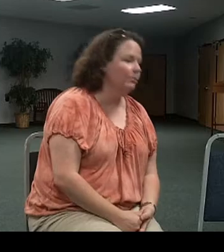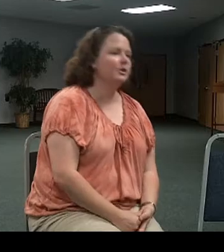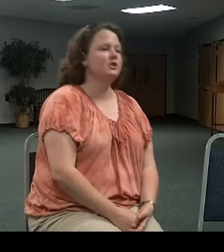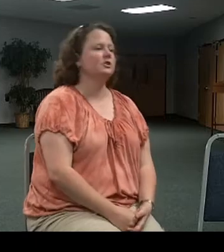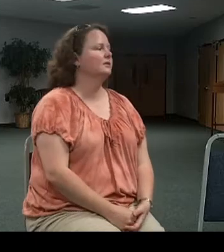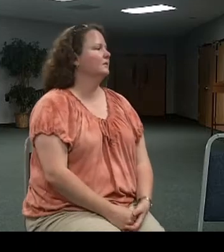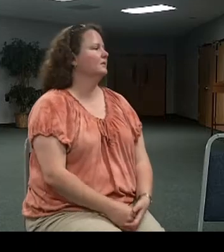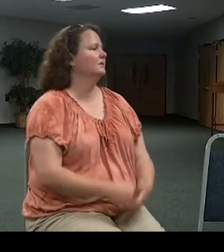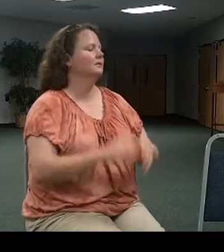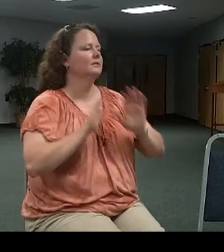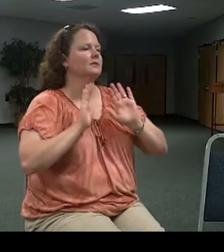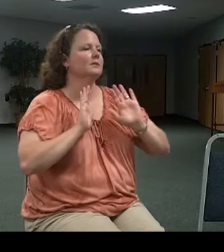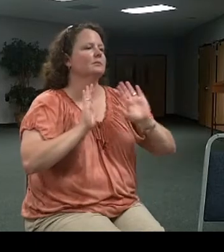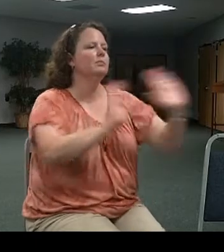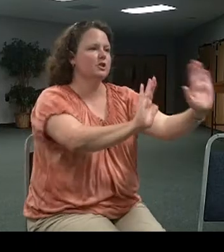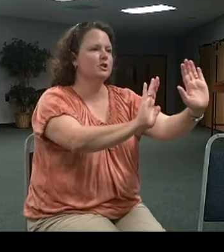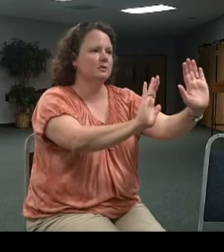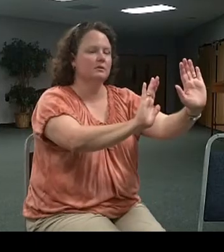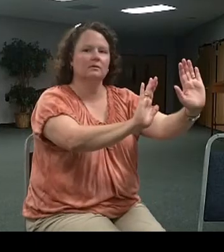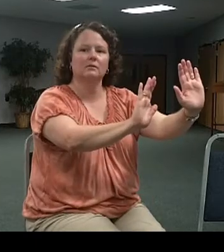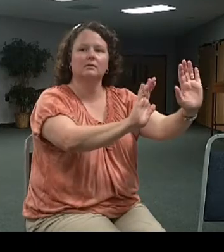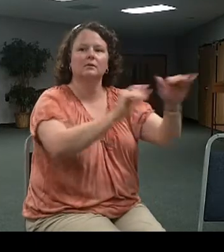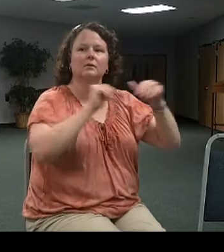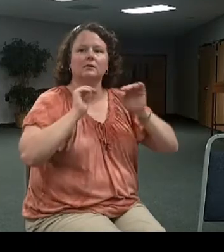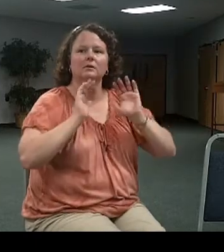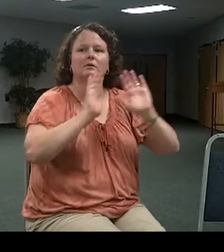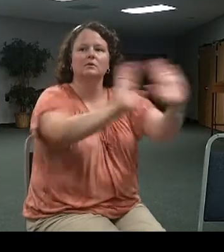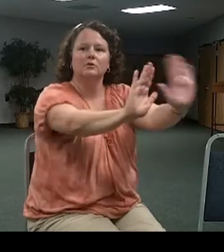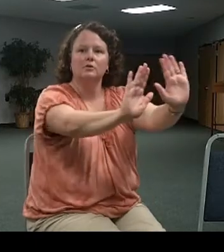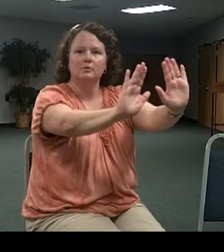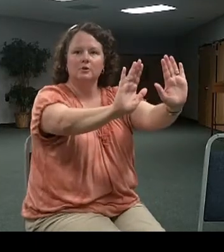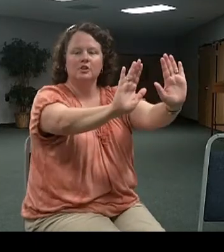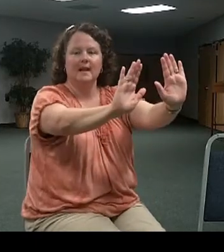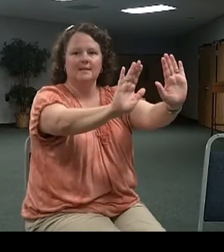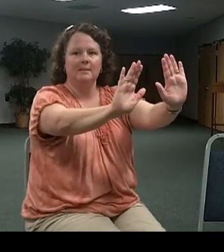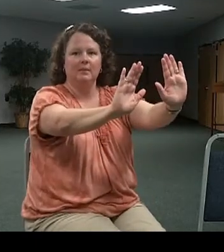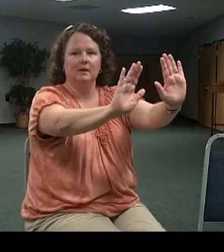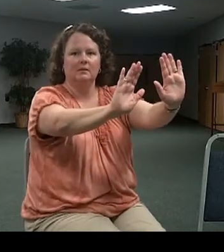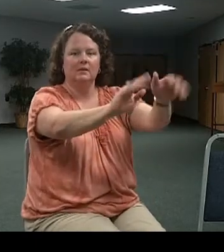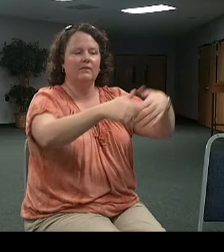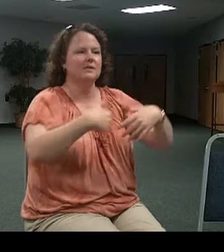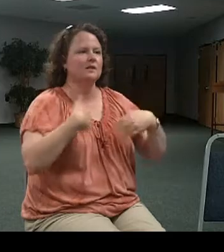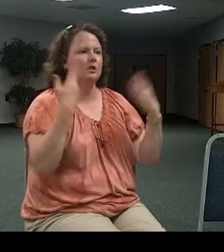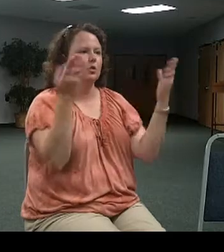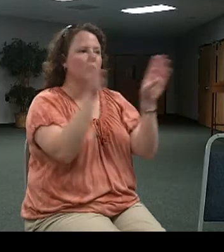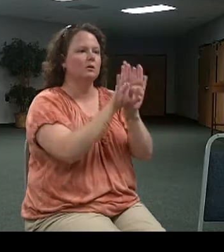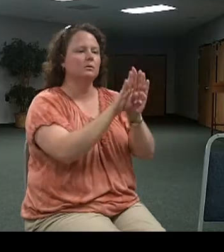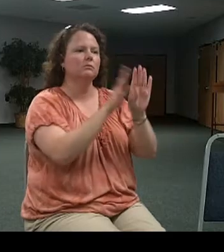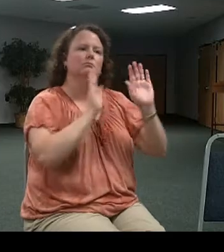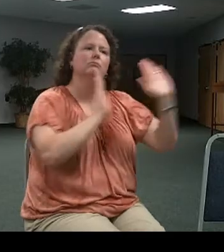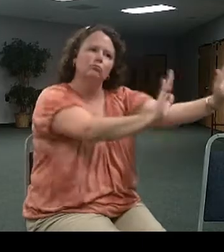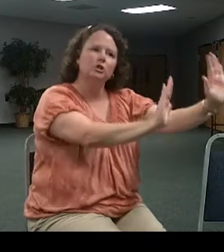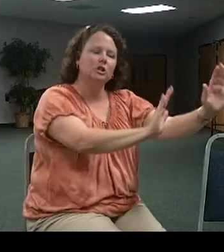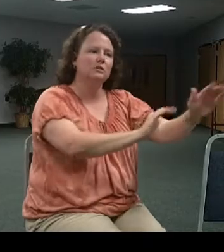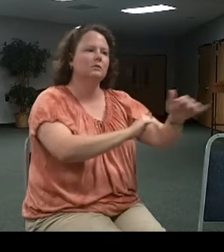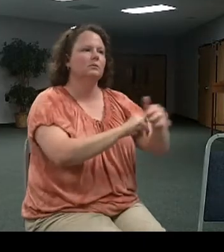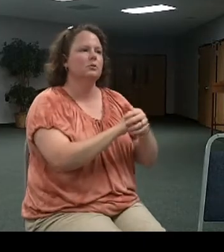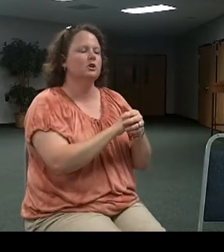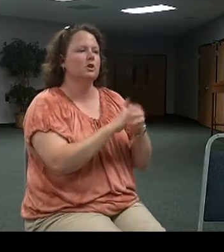Push. Push. To push against something. If it's a door, push it